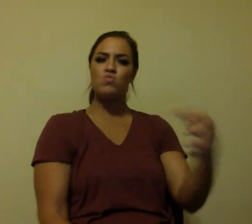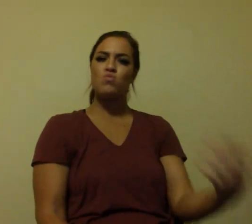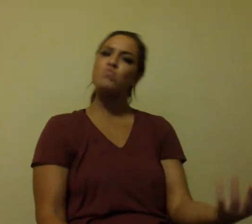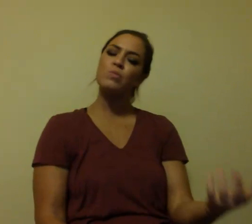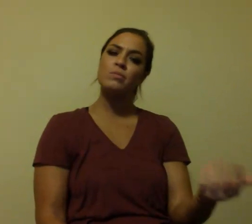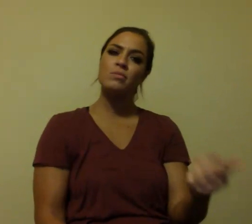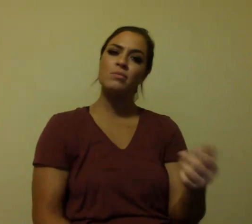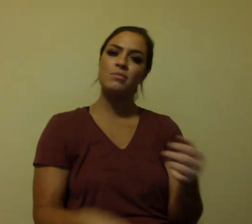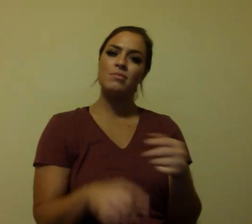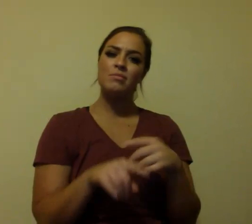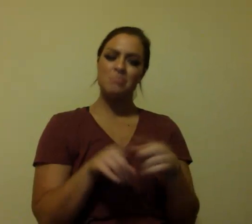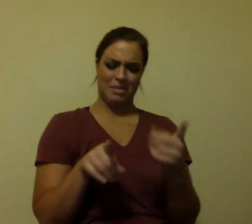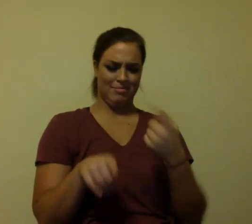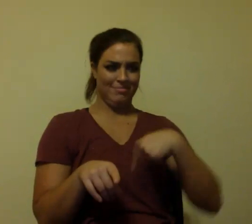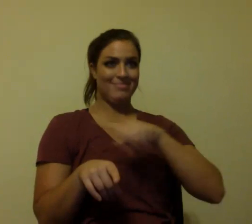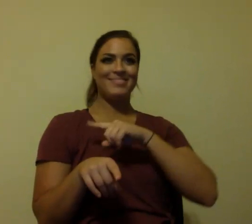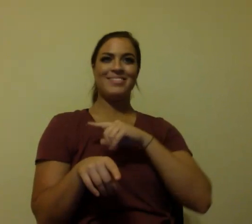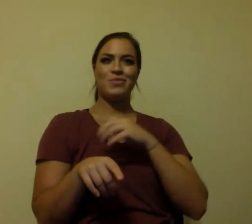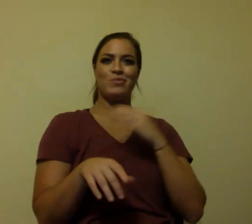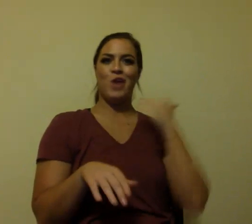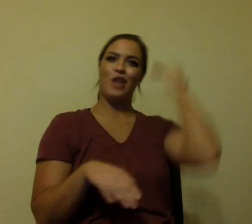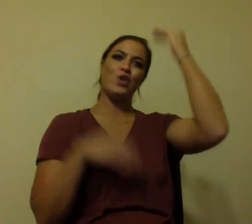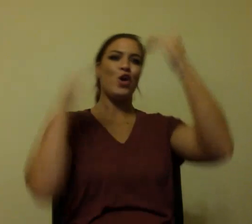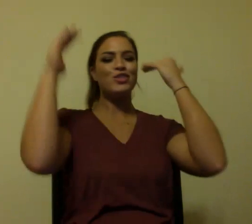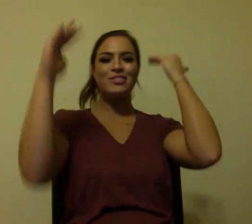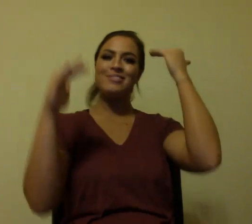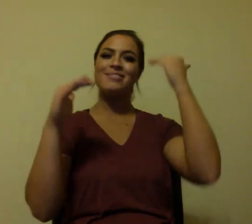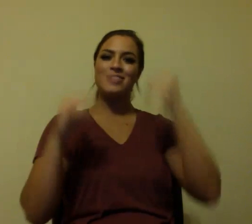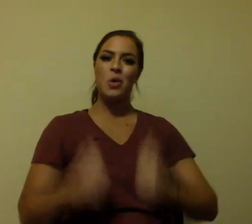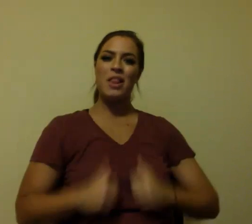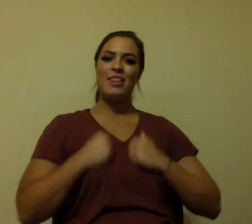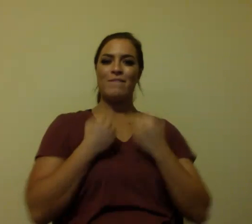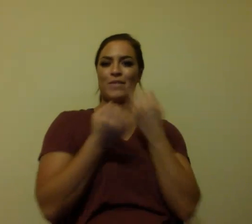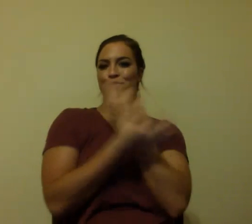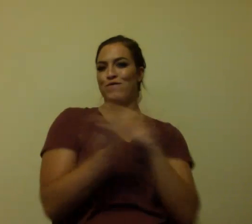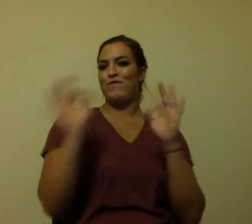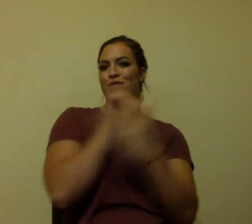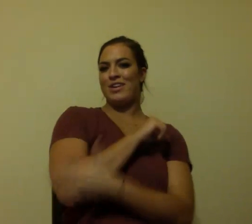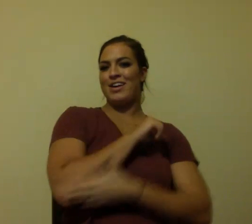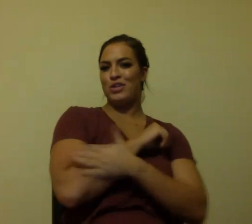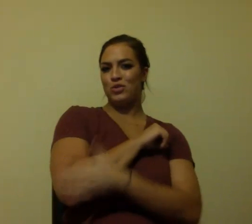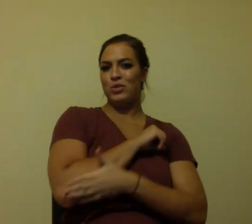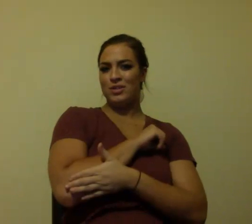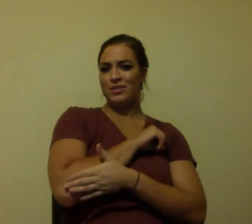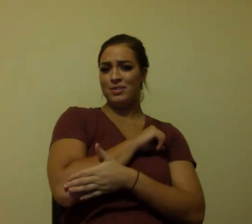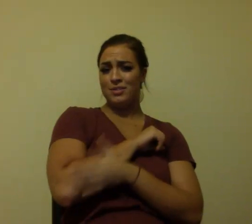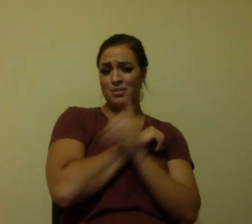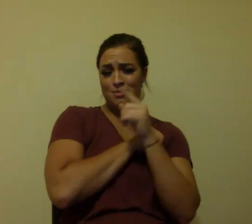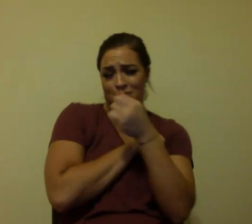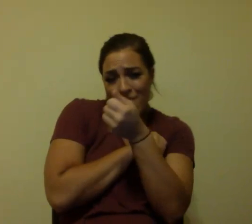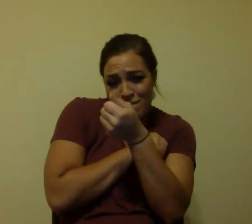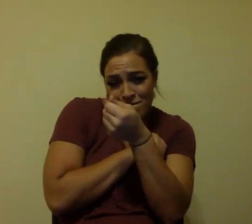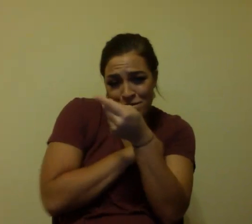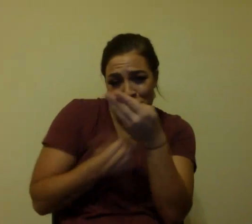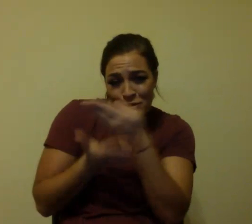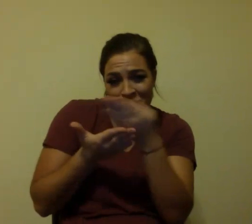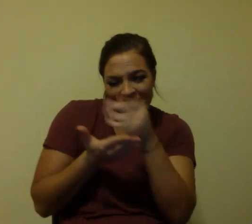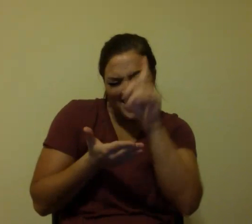there's very few things in life that you have to do. So when you say, I have to work late, you give away your